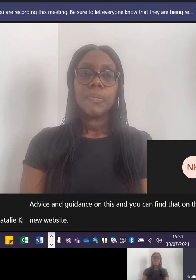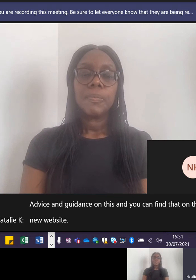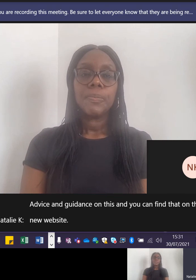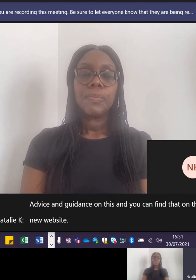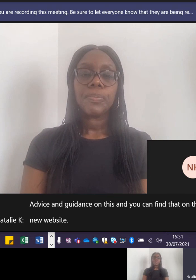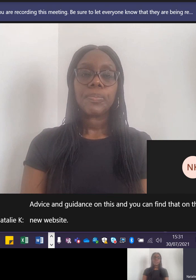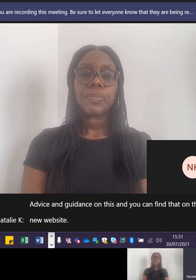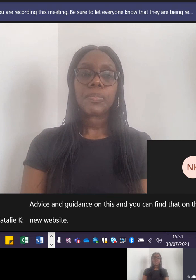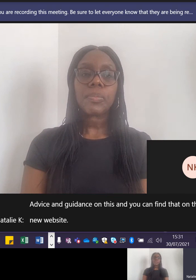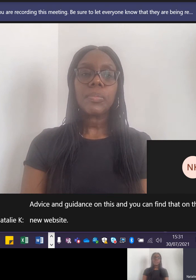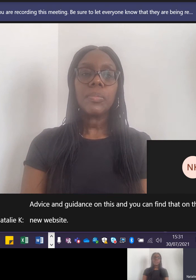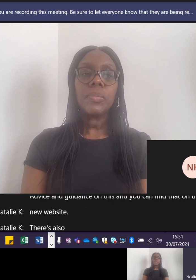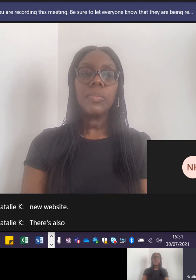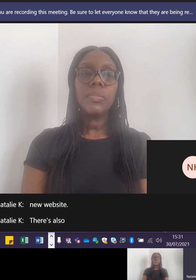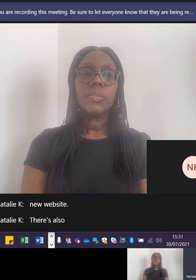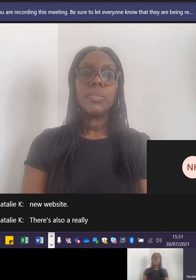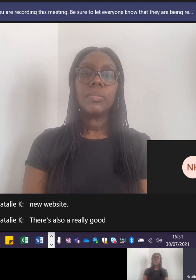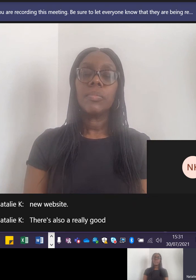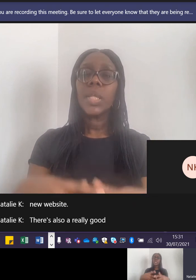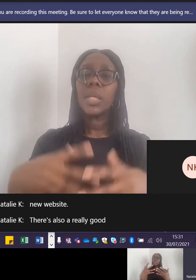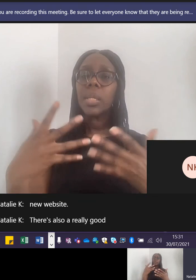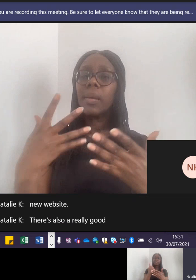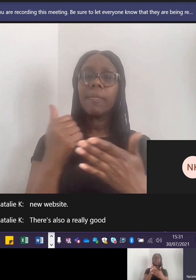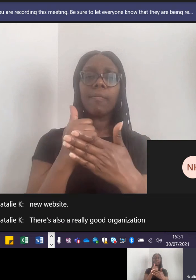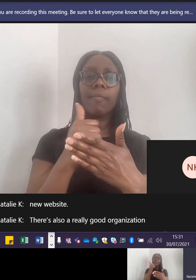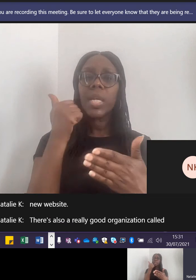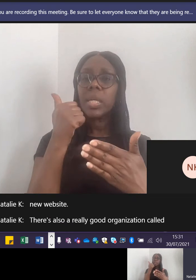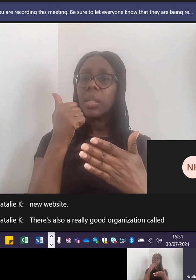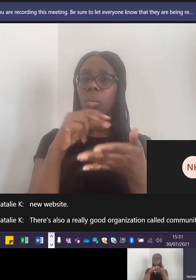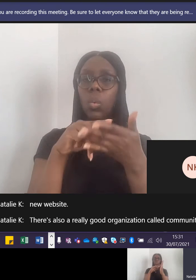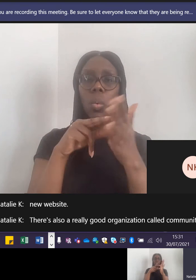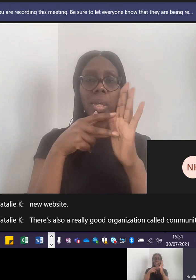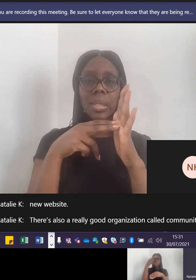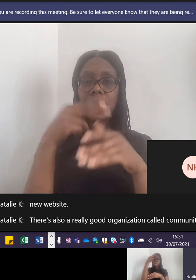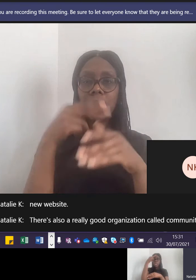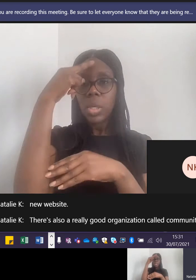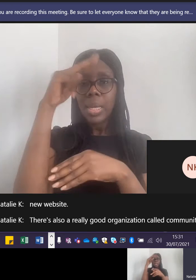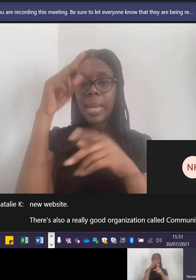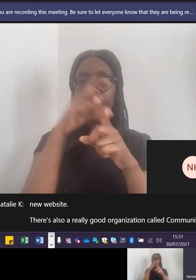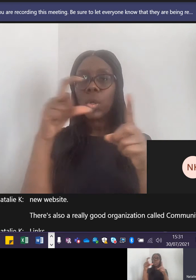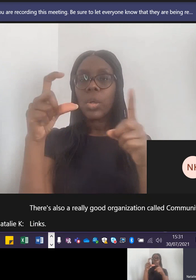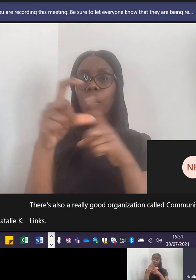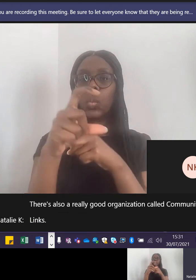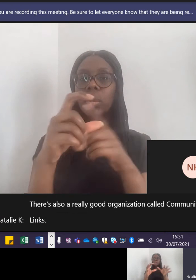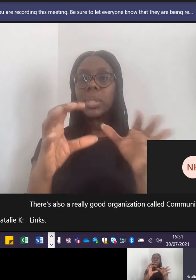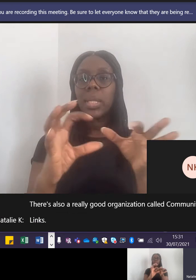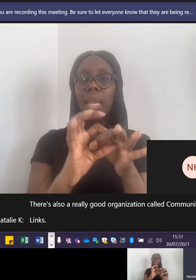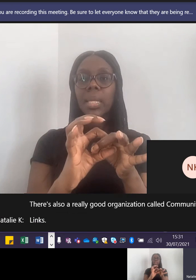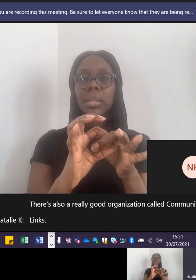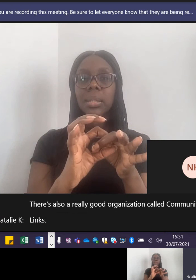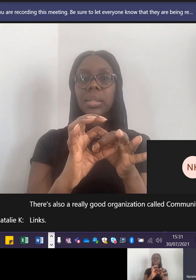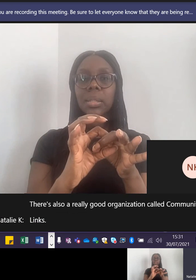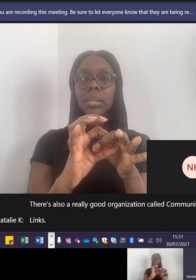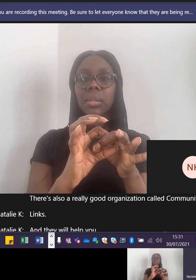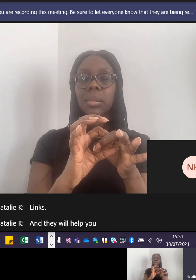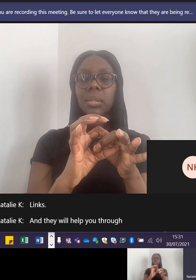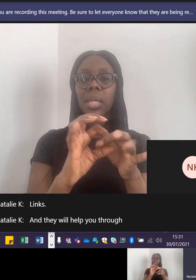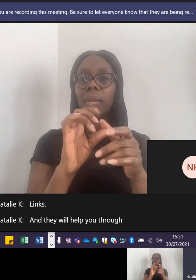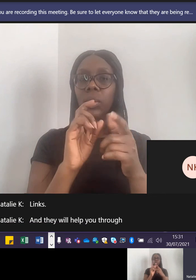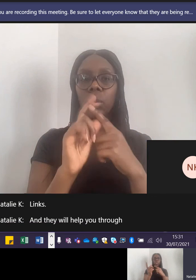There's also a really good organisation called Community Links, and they will help you